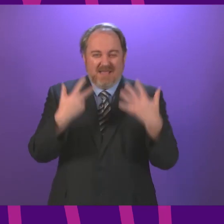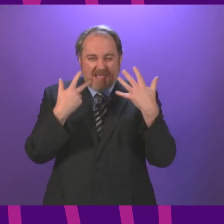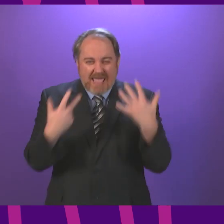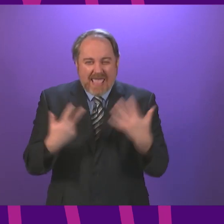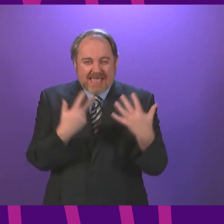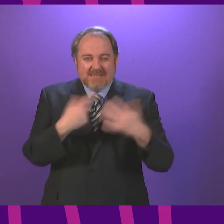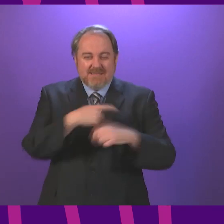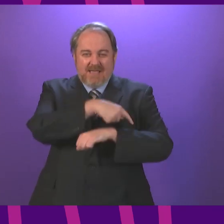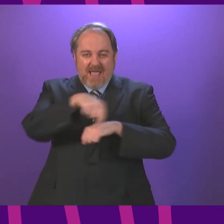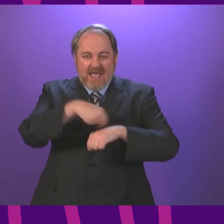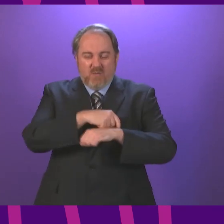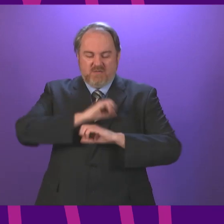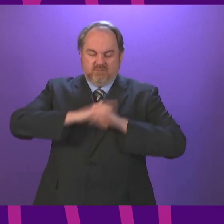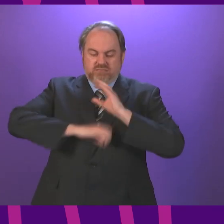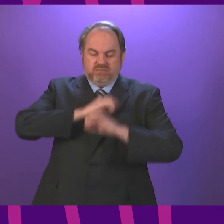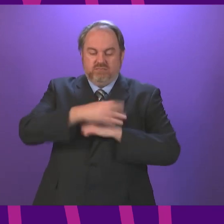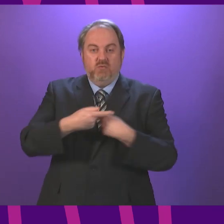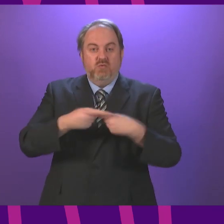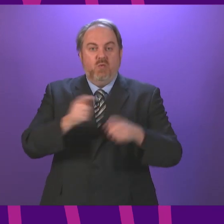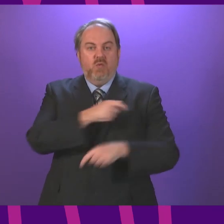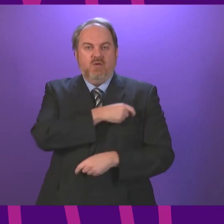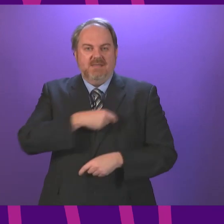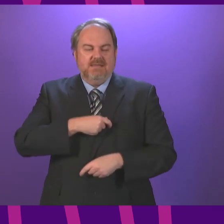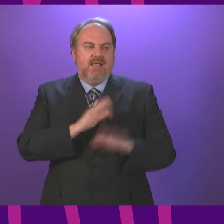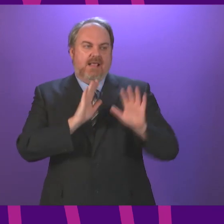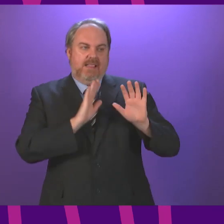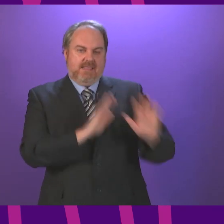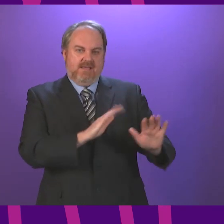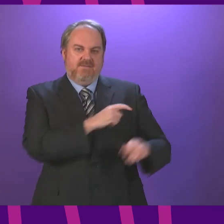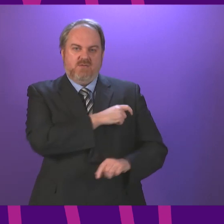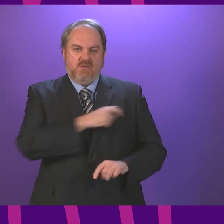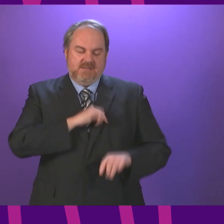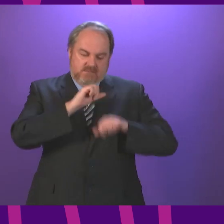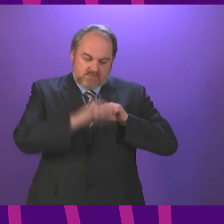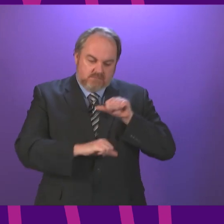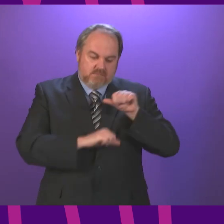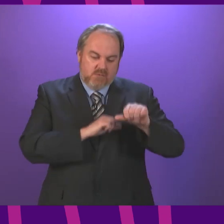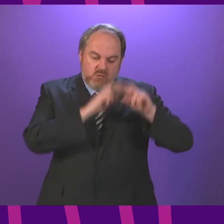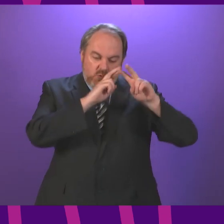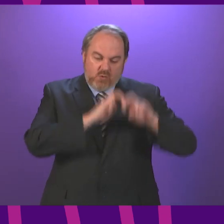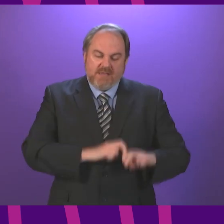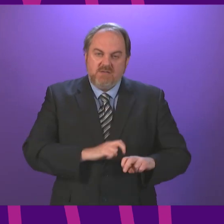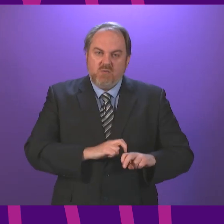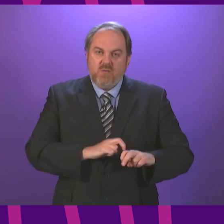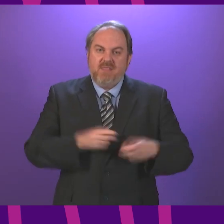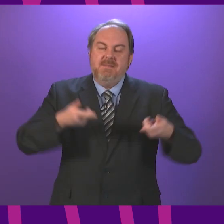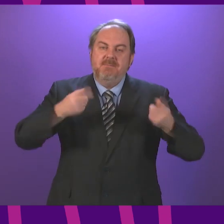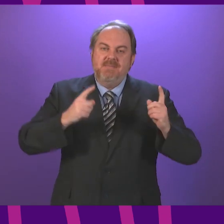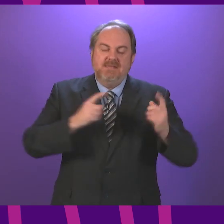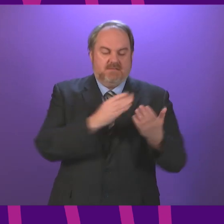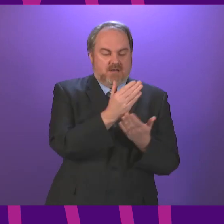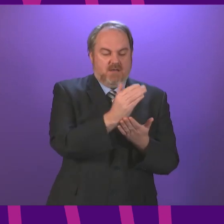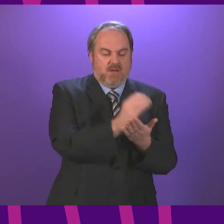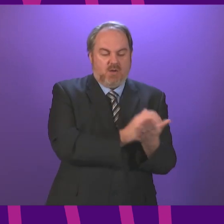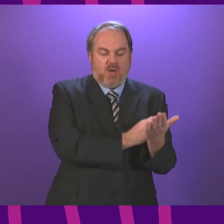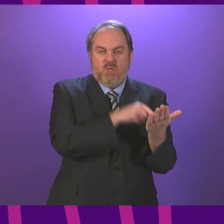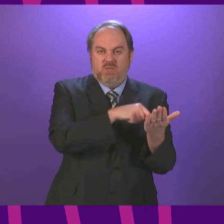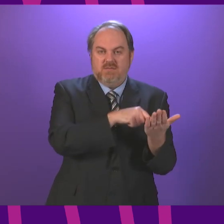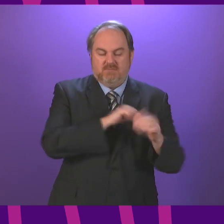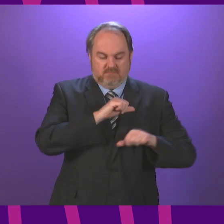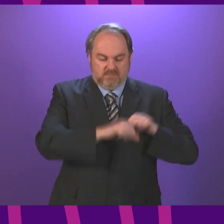evidence to a committee. It's time to allow the committee and the independent inquiry into the ministerial code to do their job. And in the